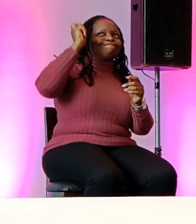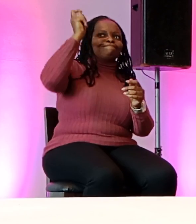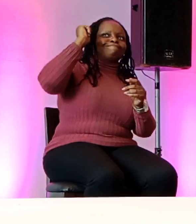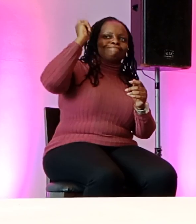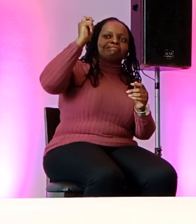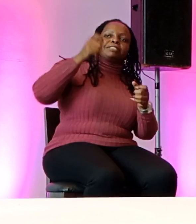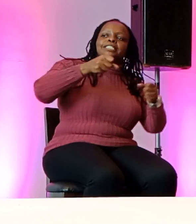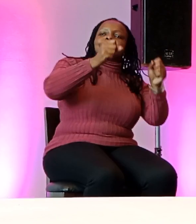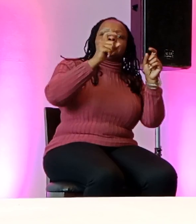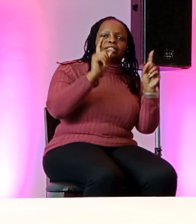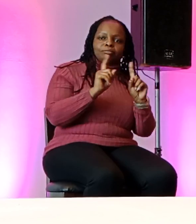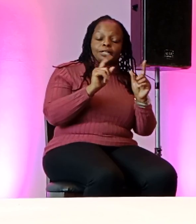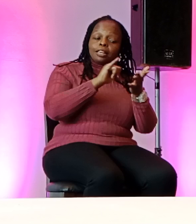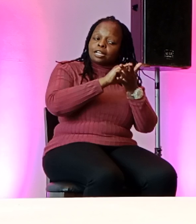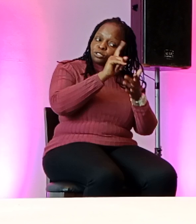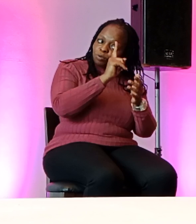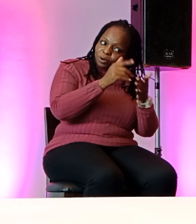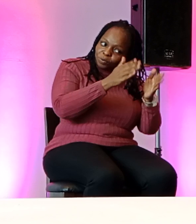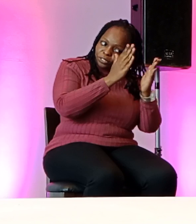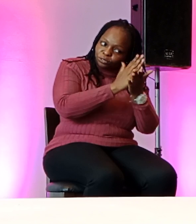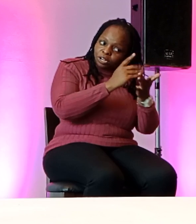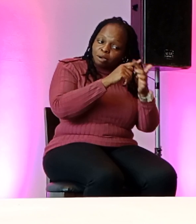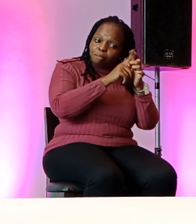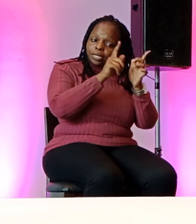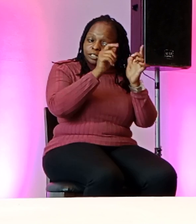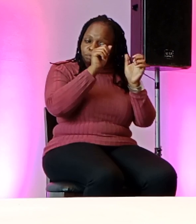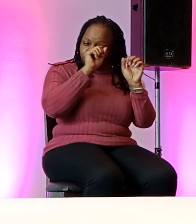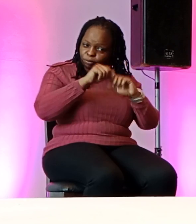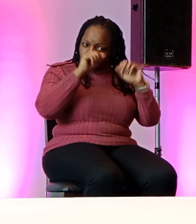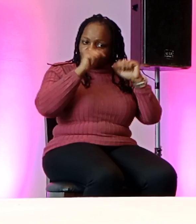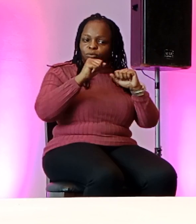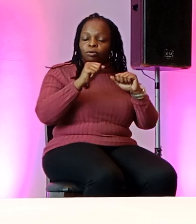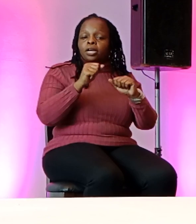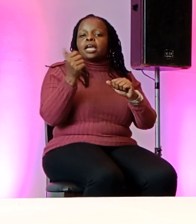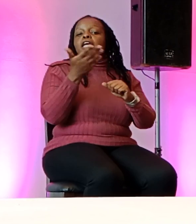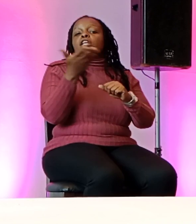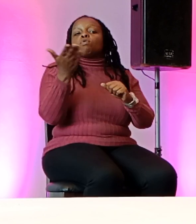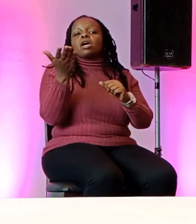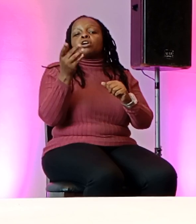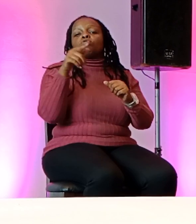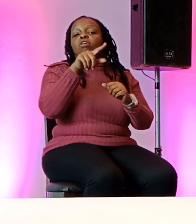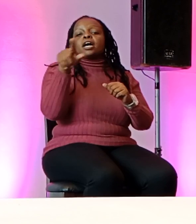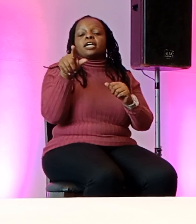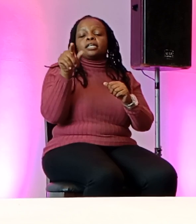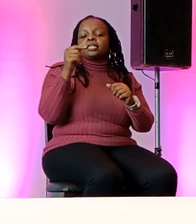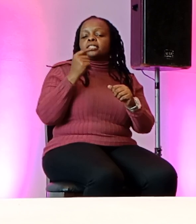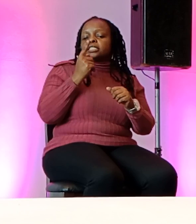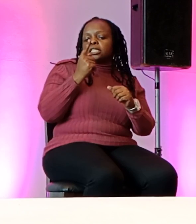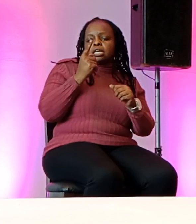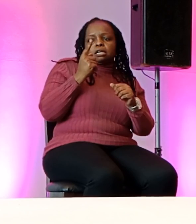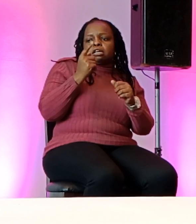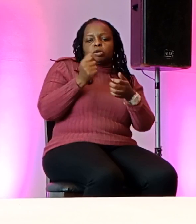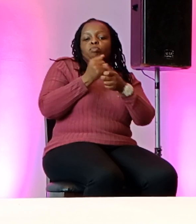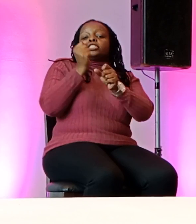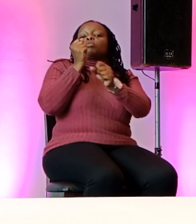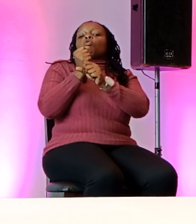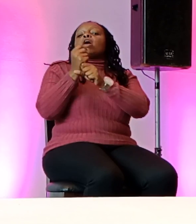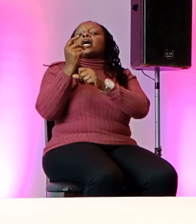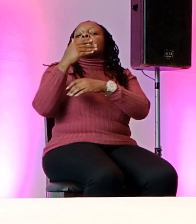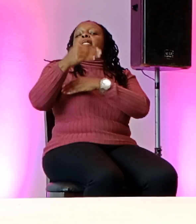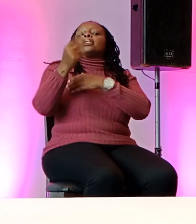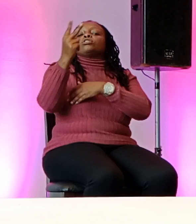of them. We can also down our tools wherever we are and say there will not be productivity for the next 2